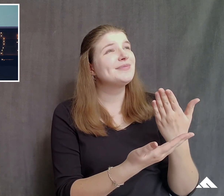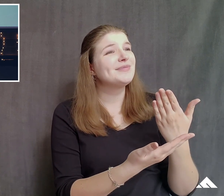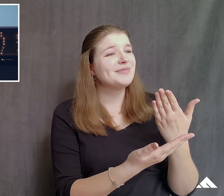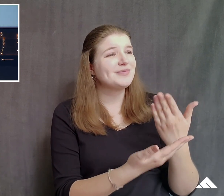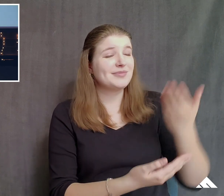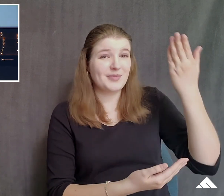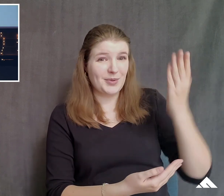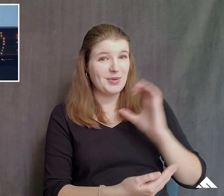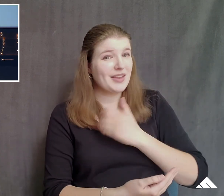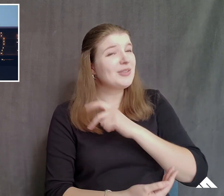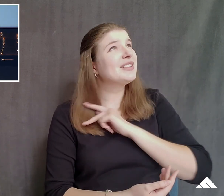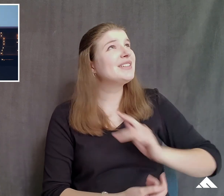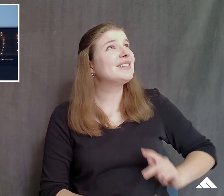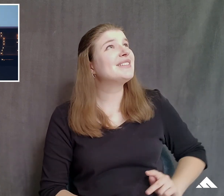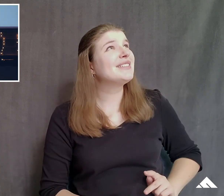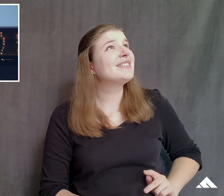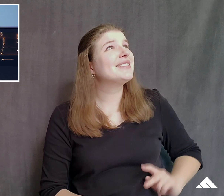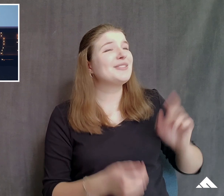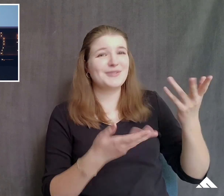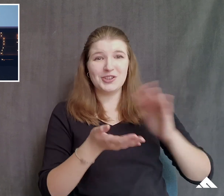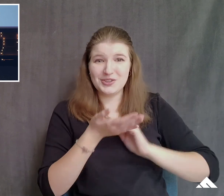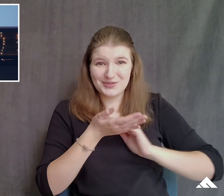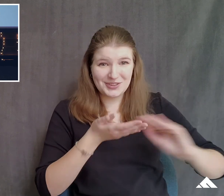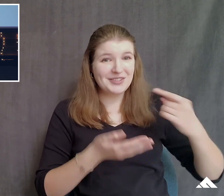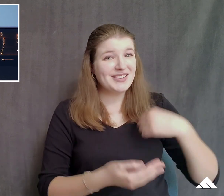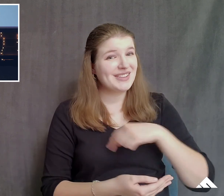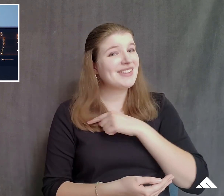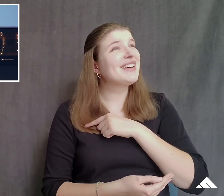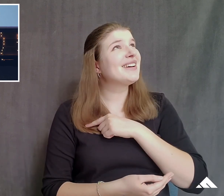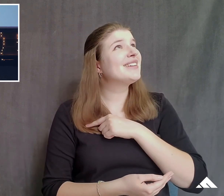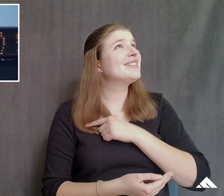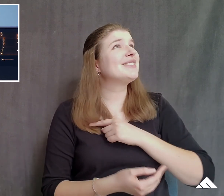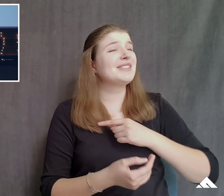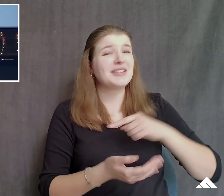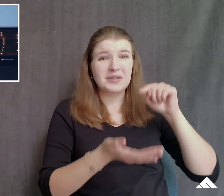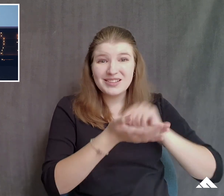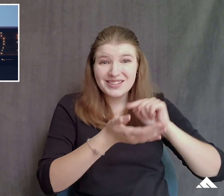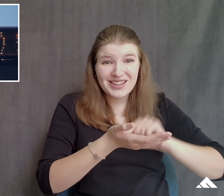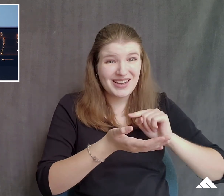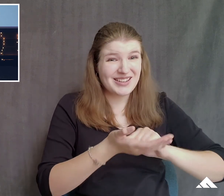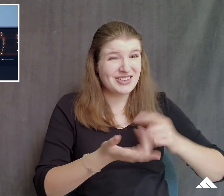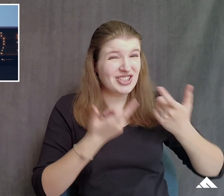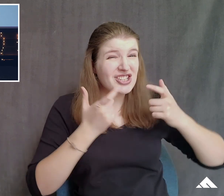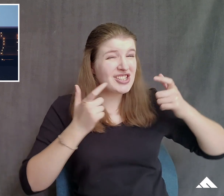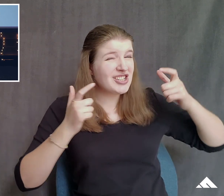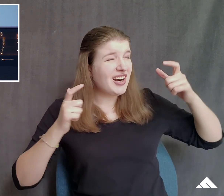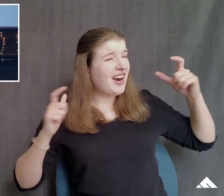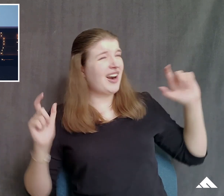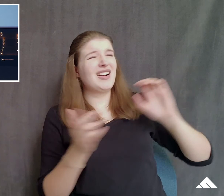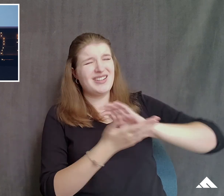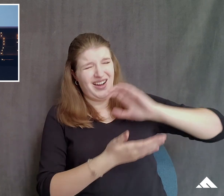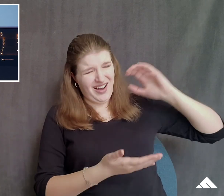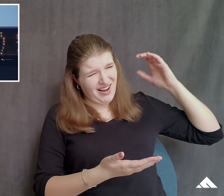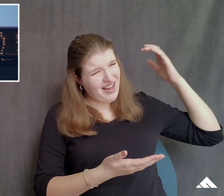You're our King who has forgiven us mountains and mountains and mountains of debt.